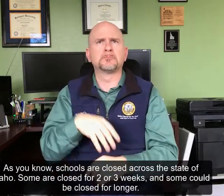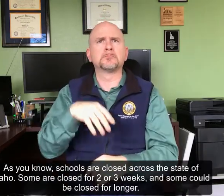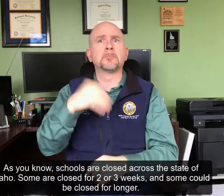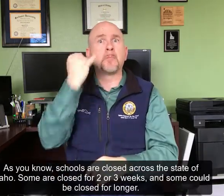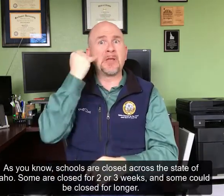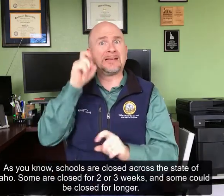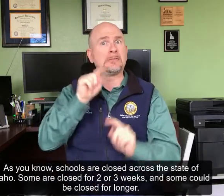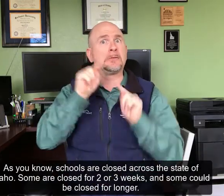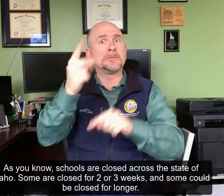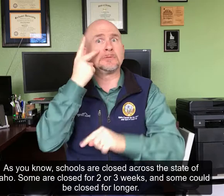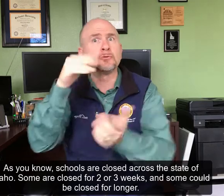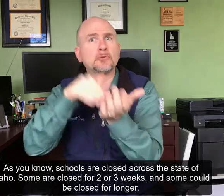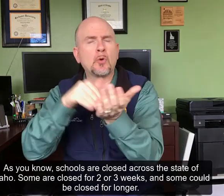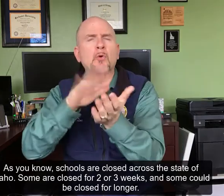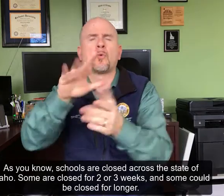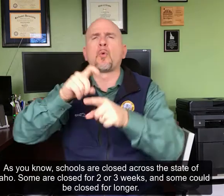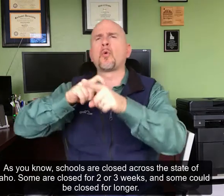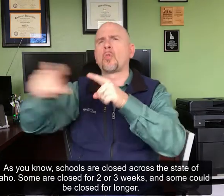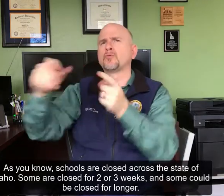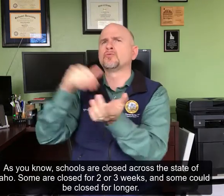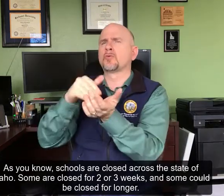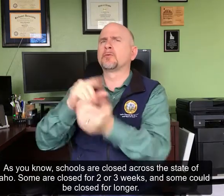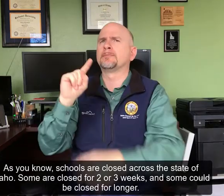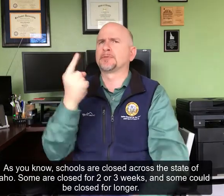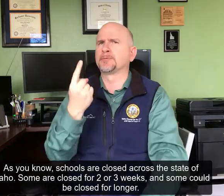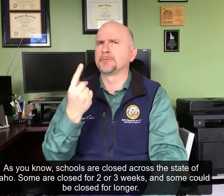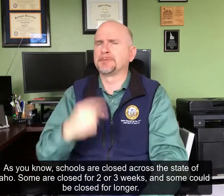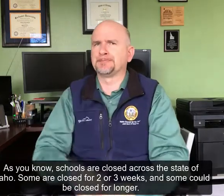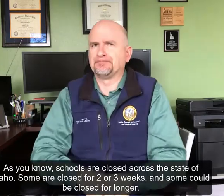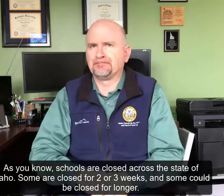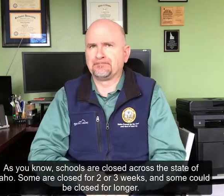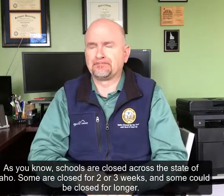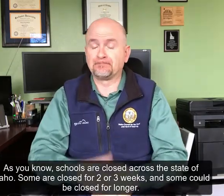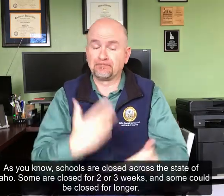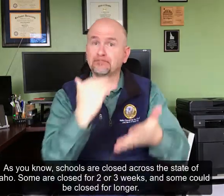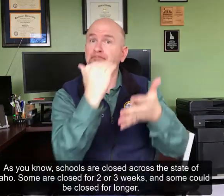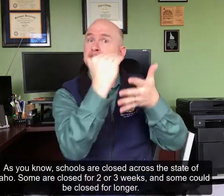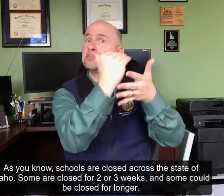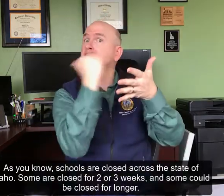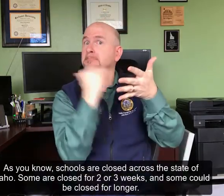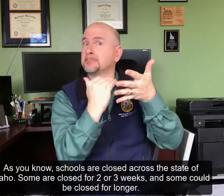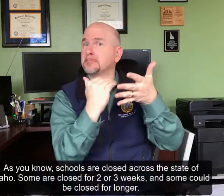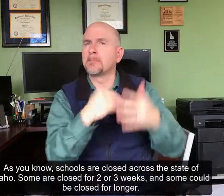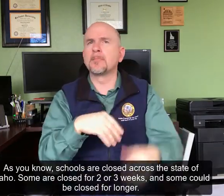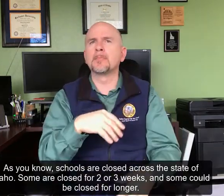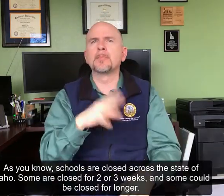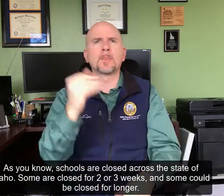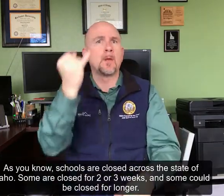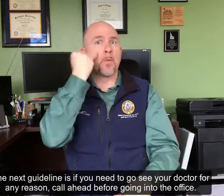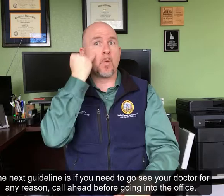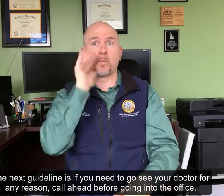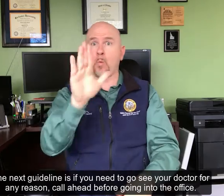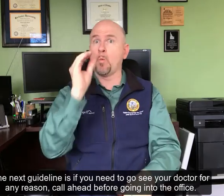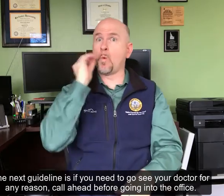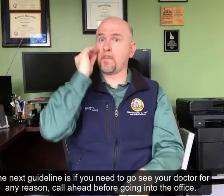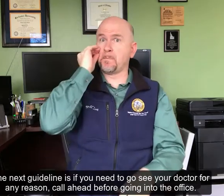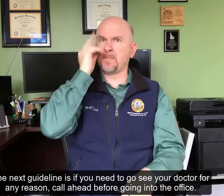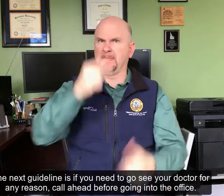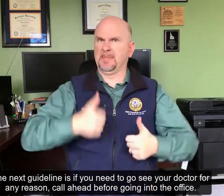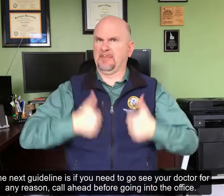schools are closed across the state of Idaho. Some are closed for 2 or 3 weeks, and some could be closed for longer. The next guideline is